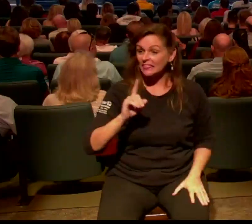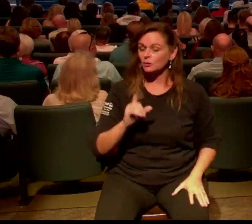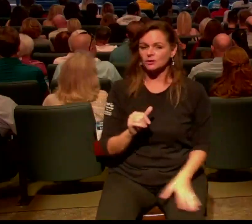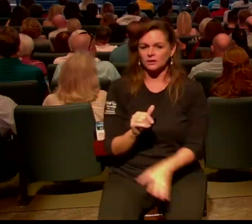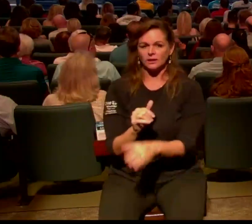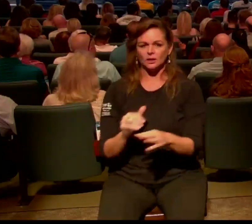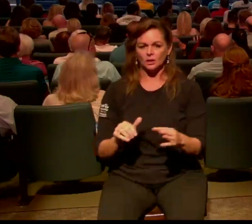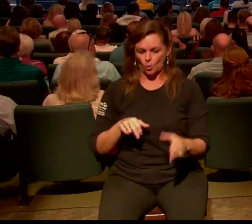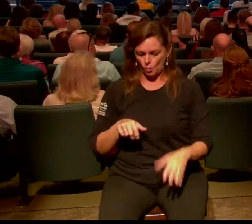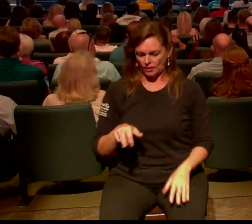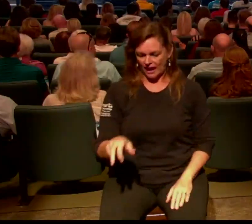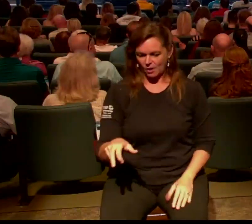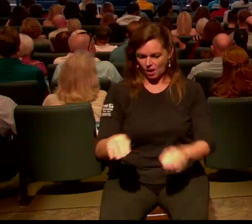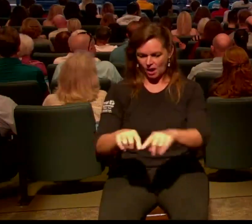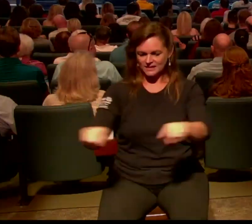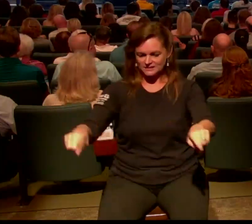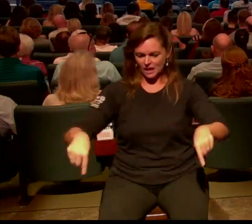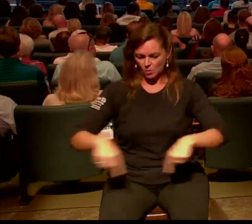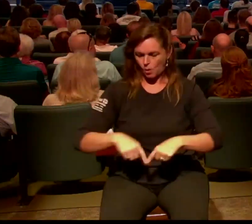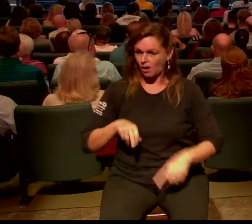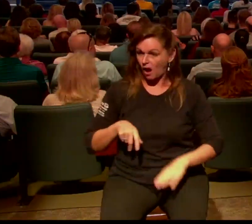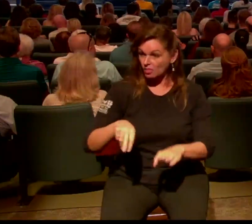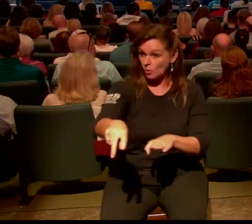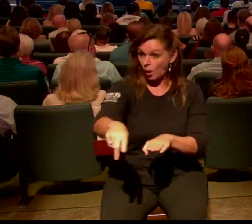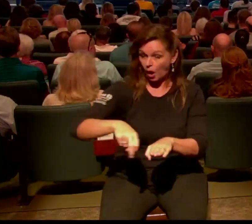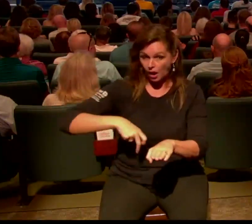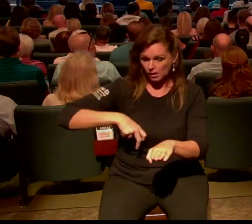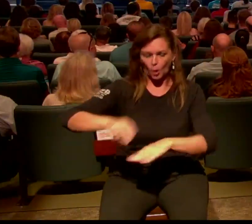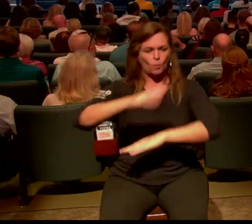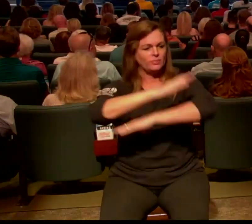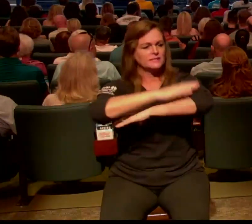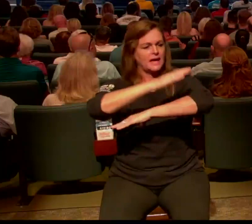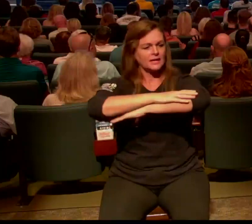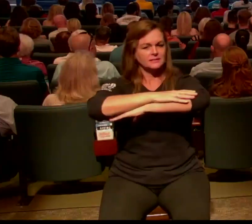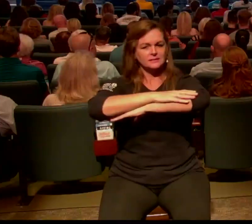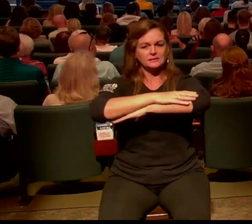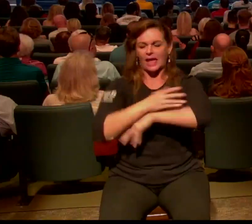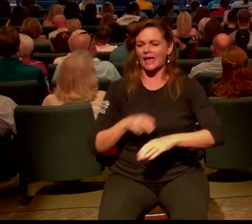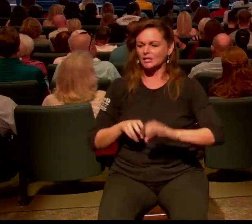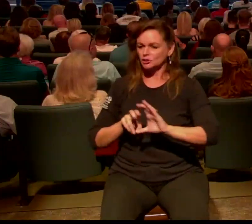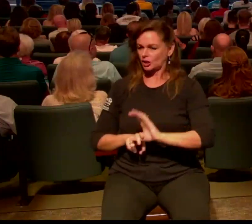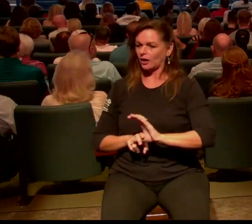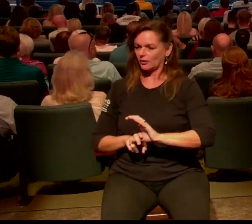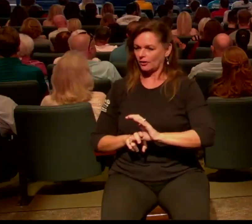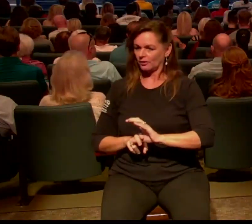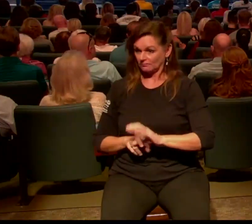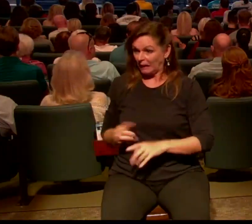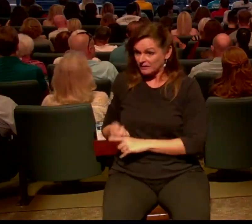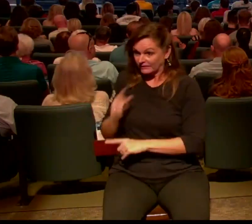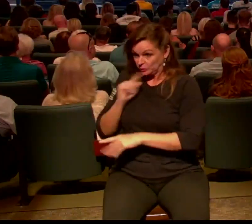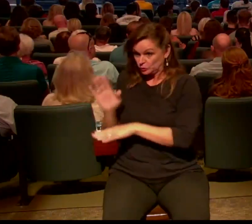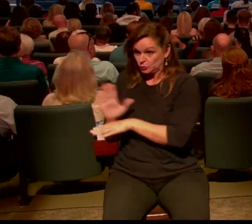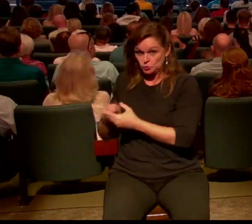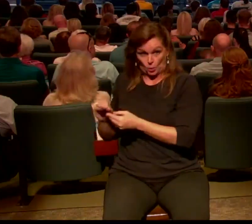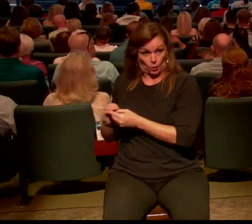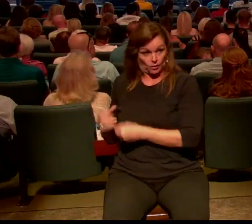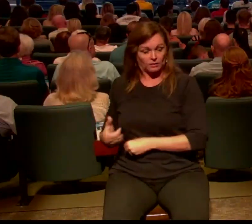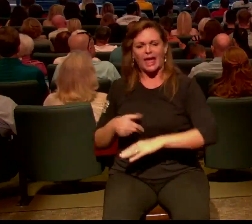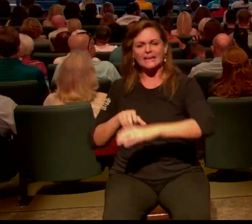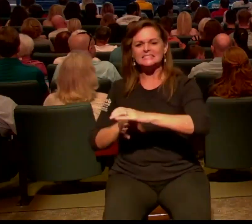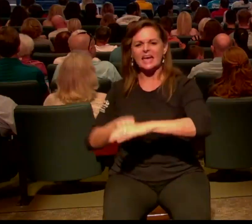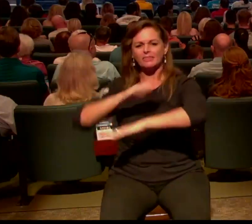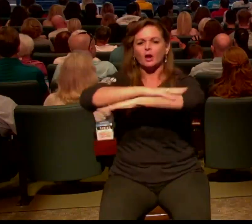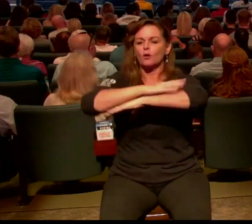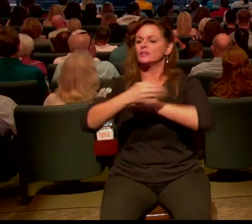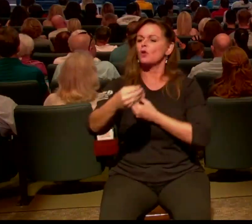went out on a sidewalk in Los Angeles with a desk and a chair, and he sat there, and that was